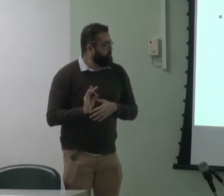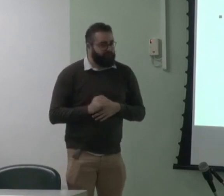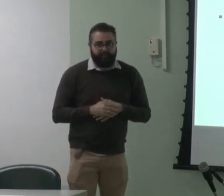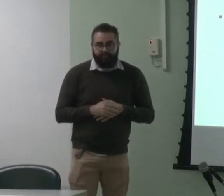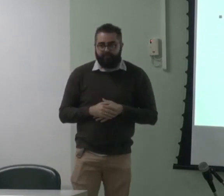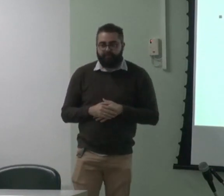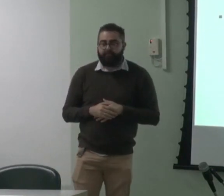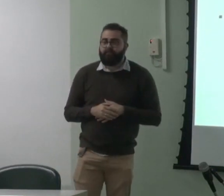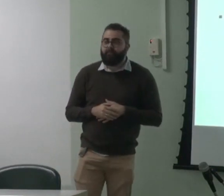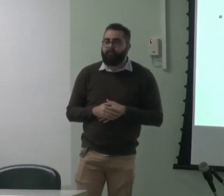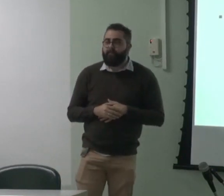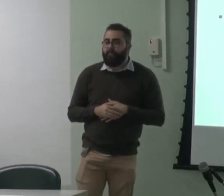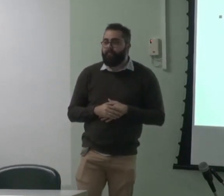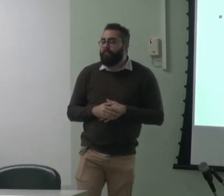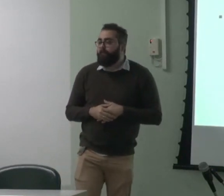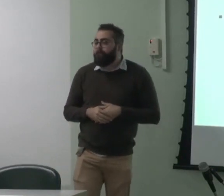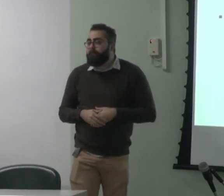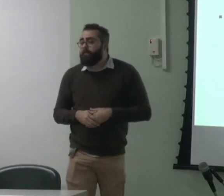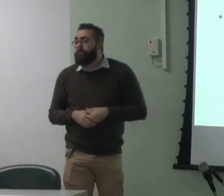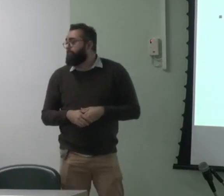I will